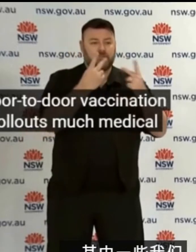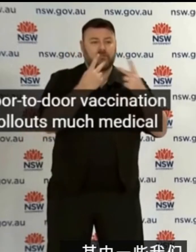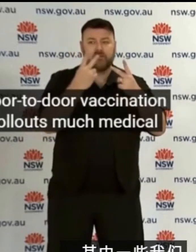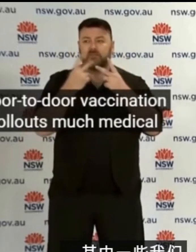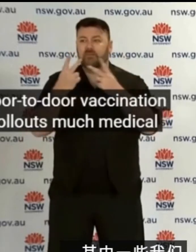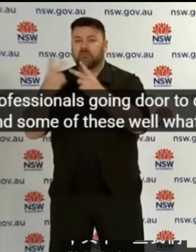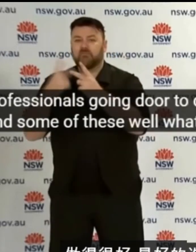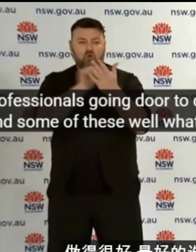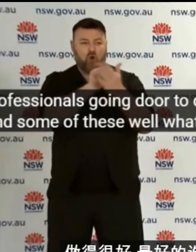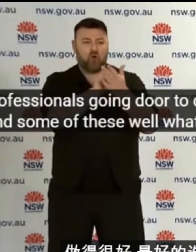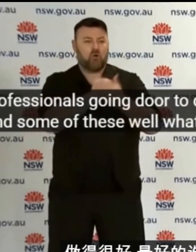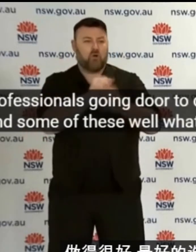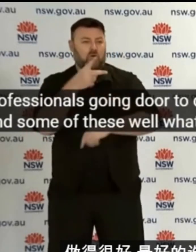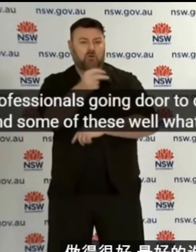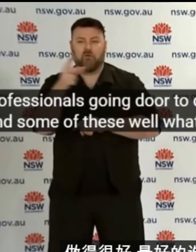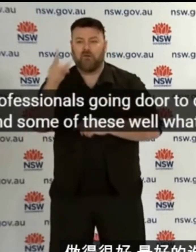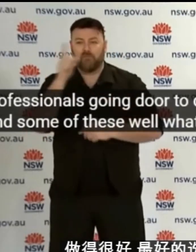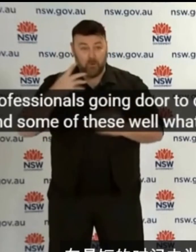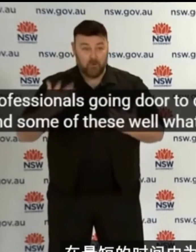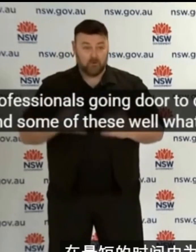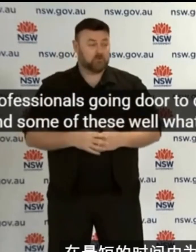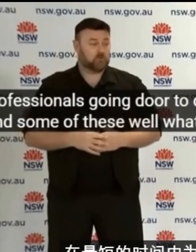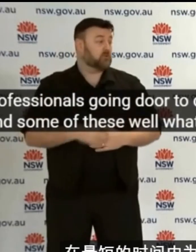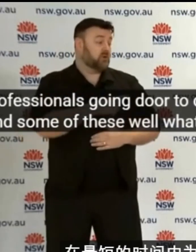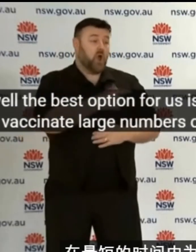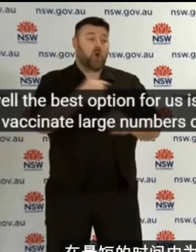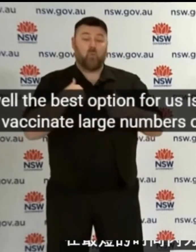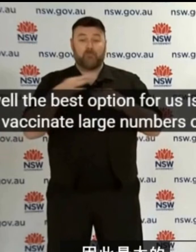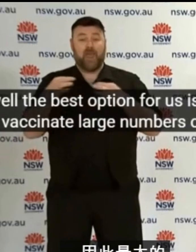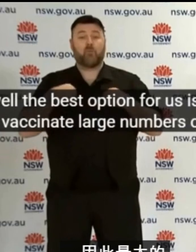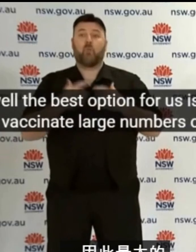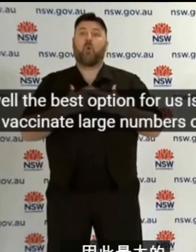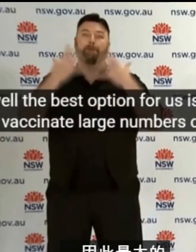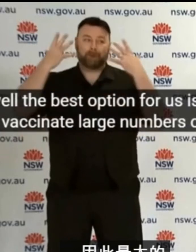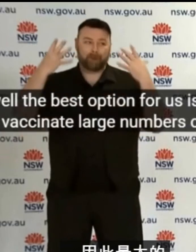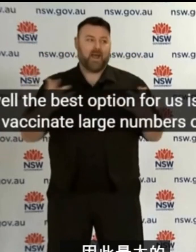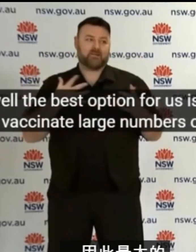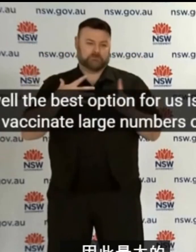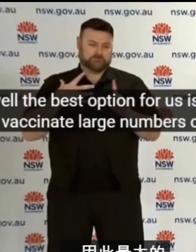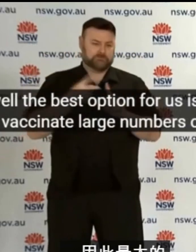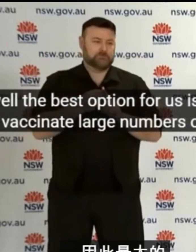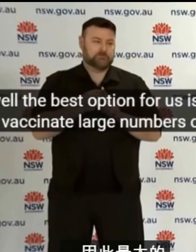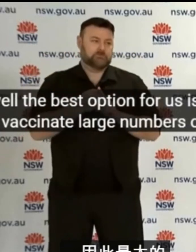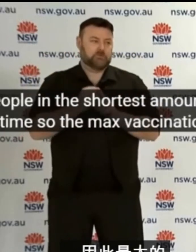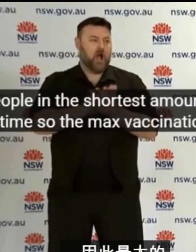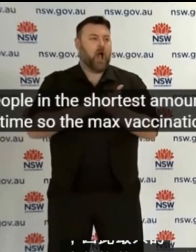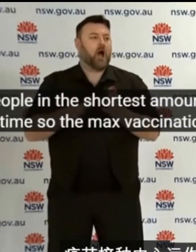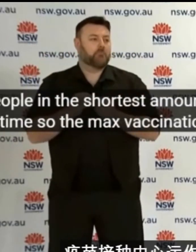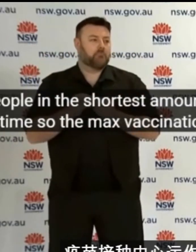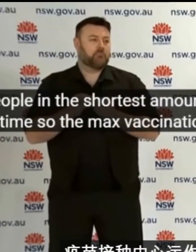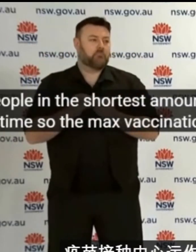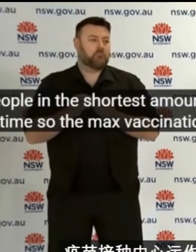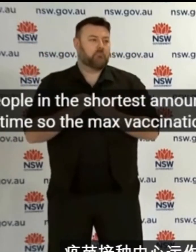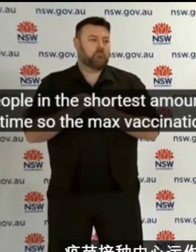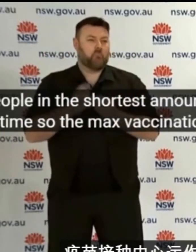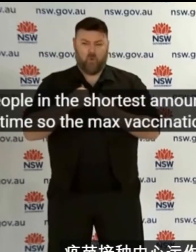for us is to vaccinate large numbers of people in the shortest amount of time. So the max vaccination hubs are working really well. The